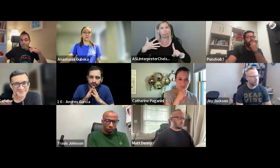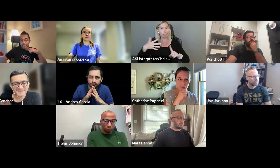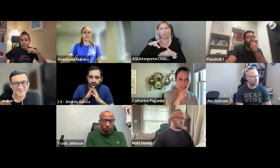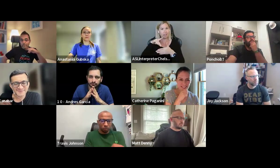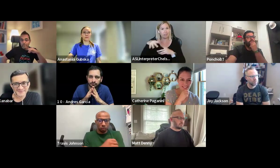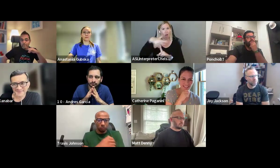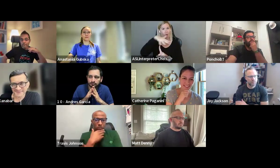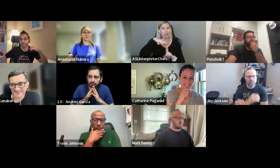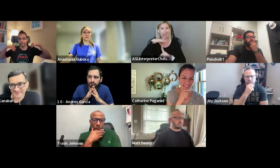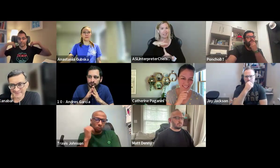Of course.